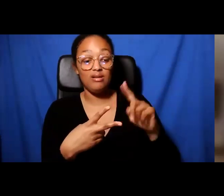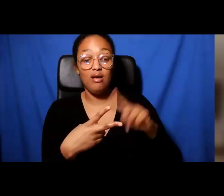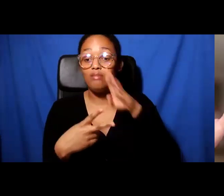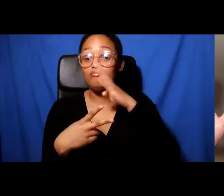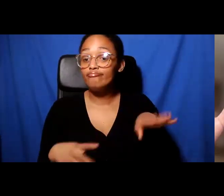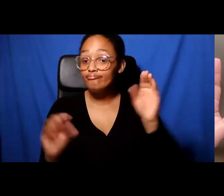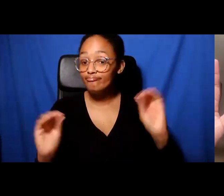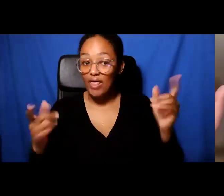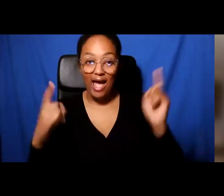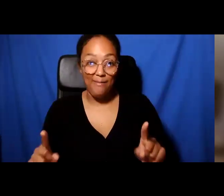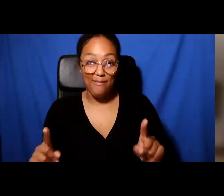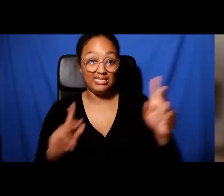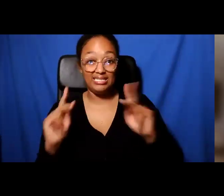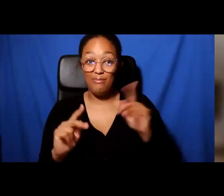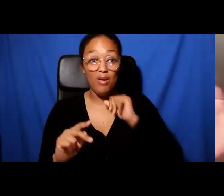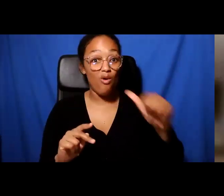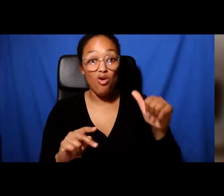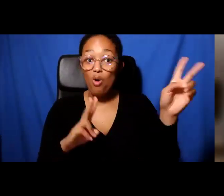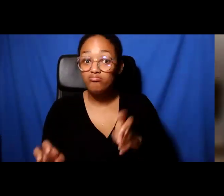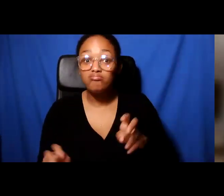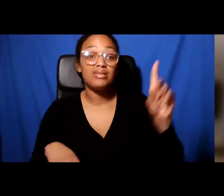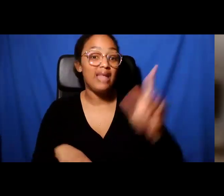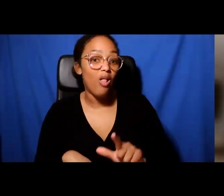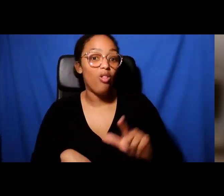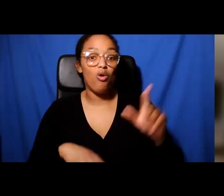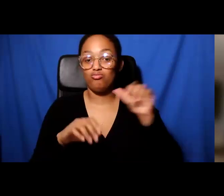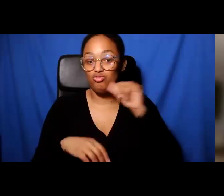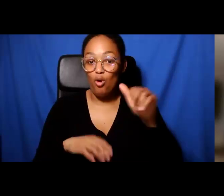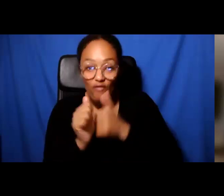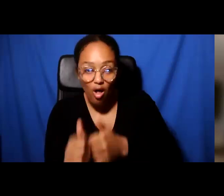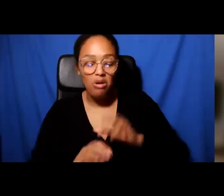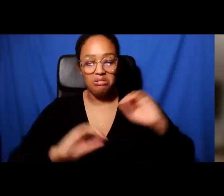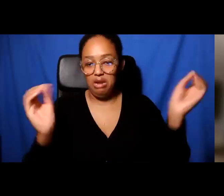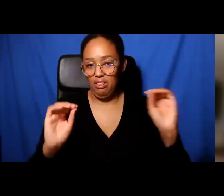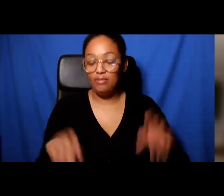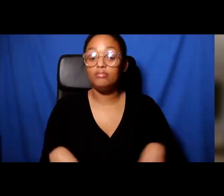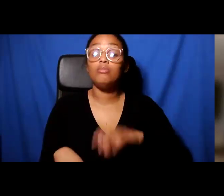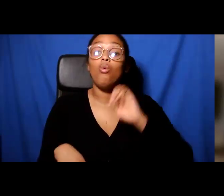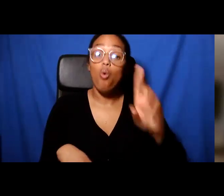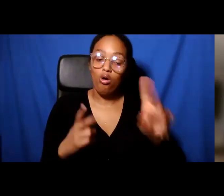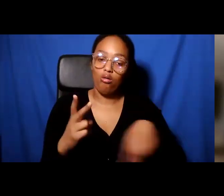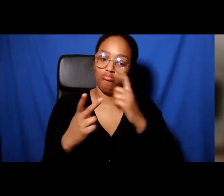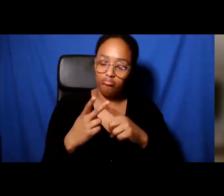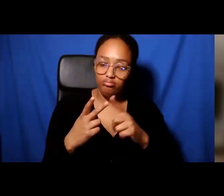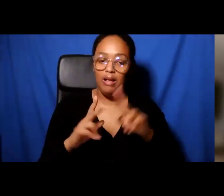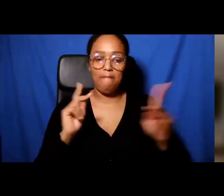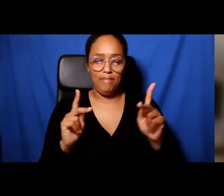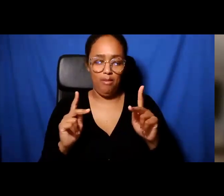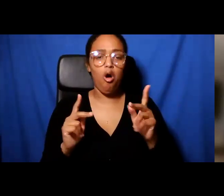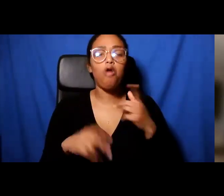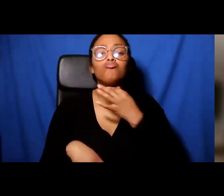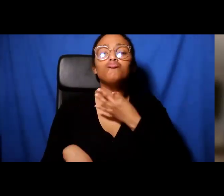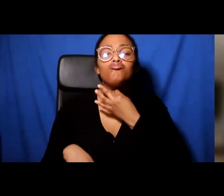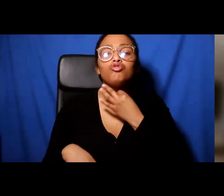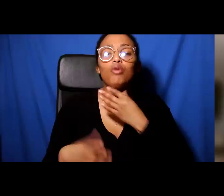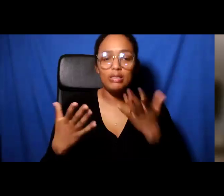clicks, nobody pays, nobody downloads, or maybe people are trying to figure out what this is. So they may click, they may